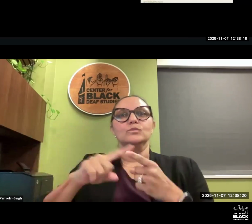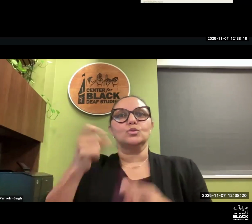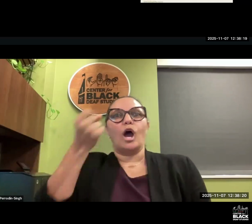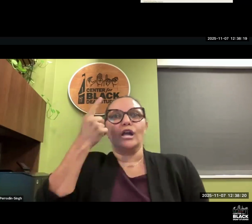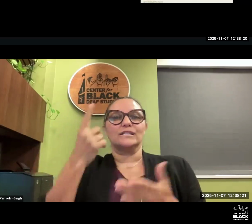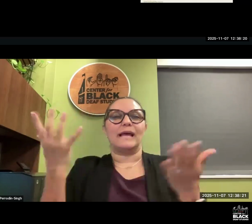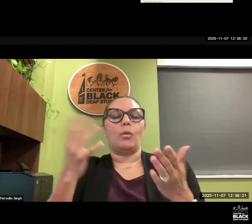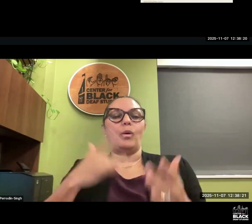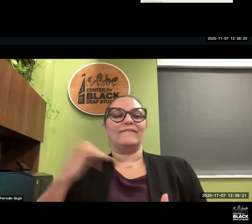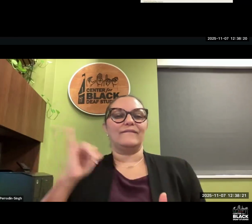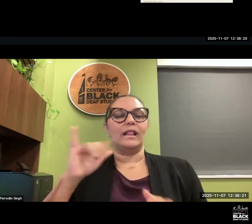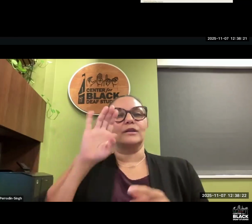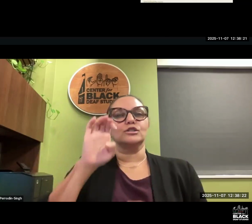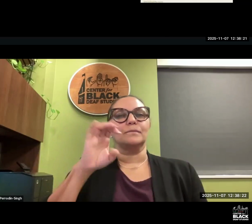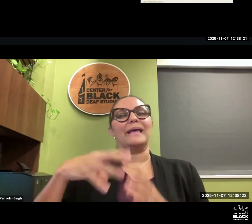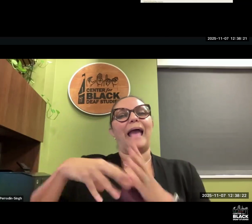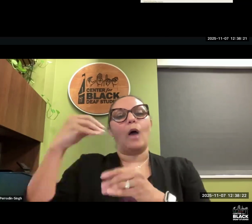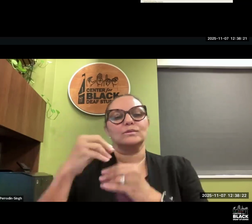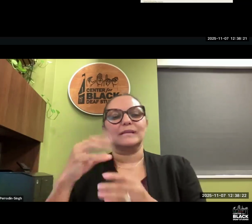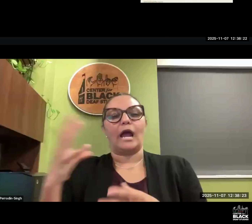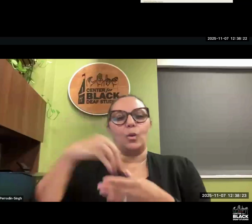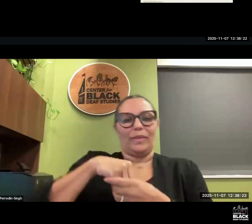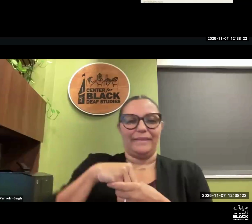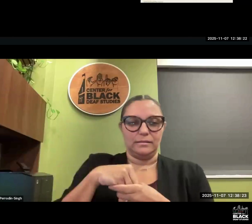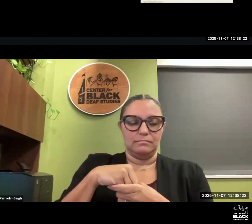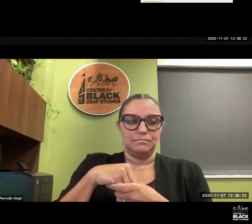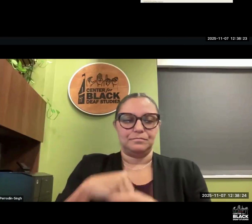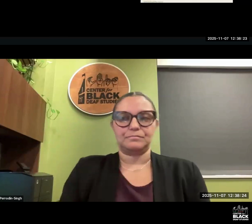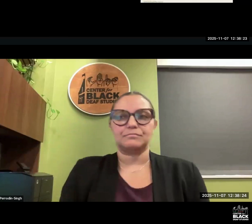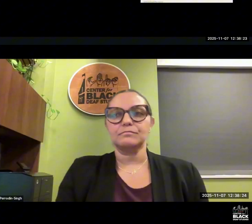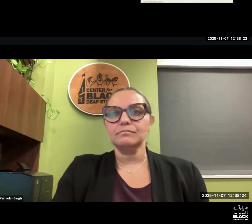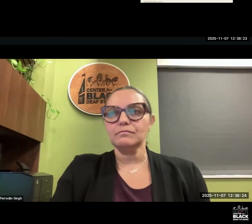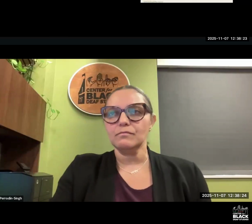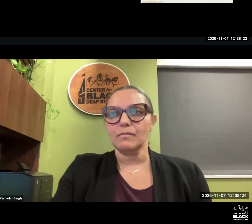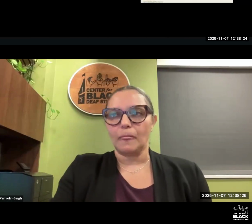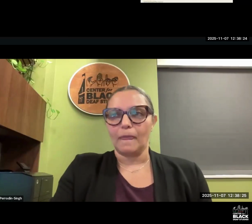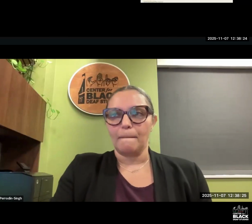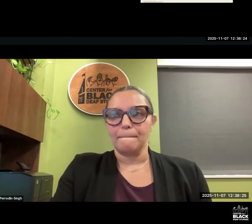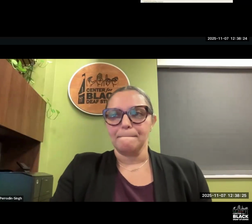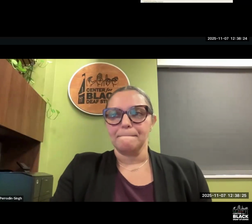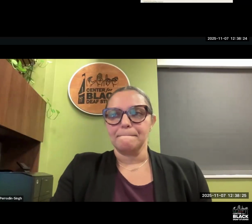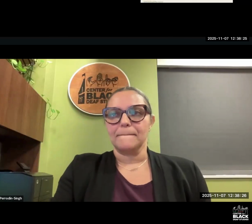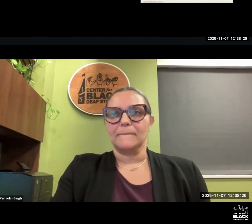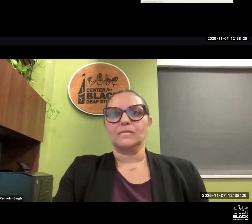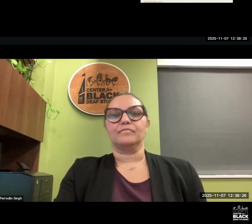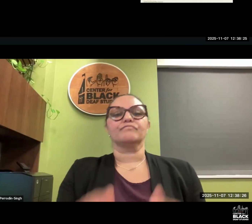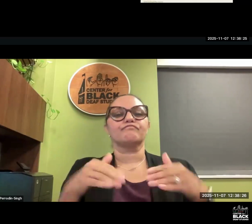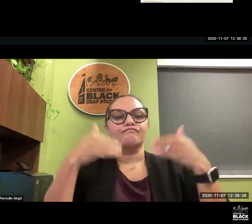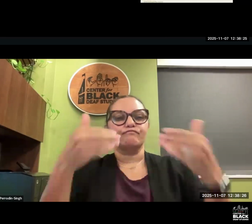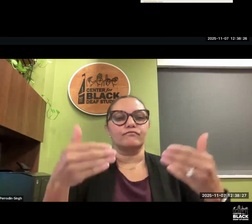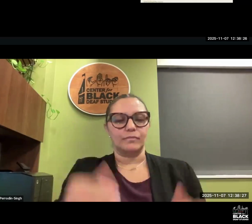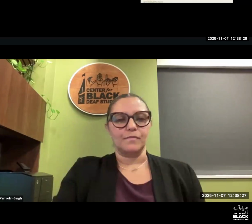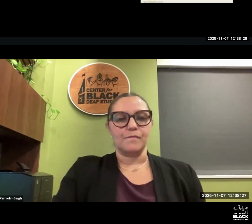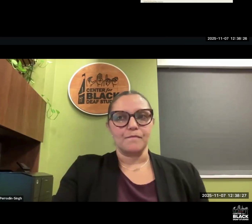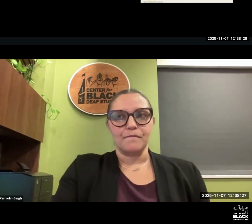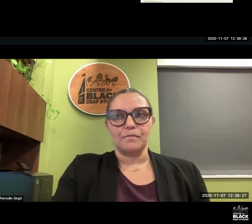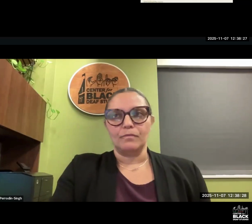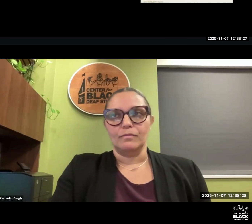And the communities within outside were communities that serve Black deaf individuals. And so that dissonance between